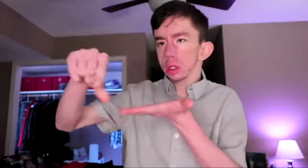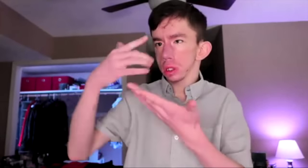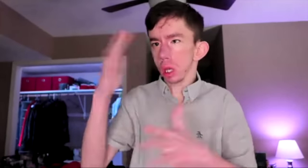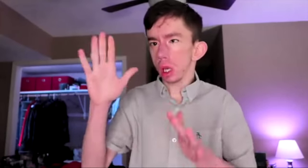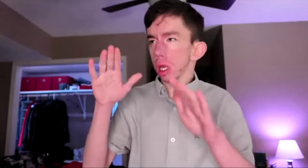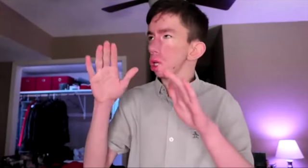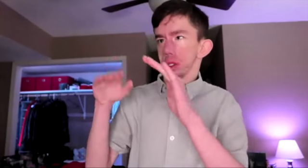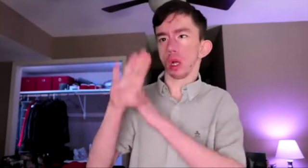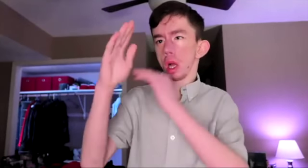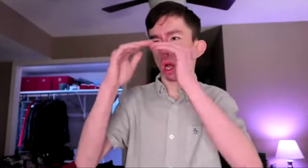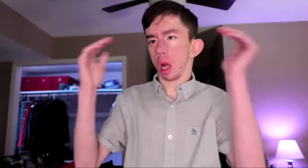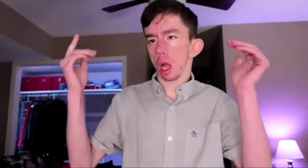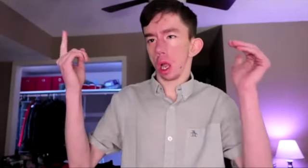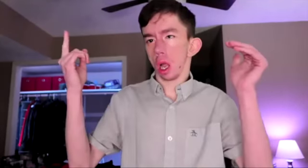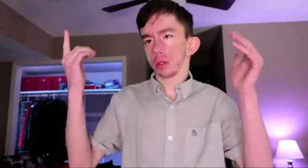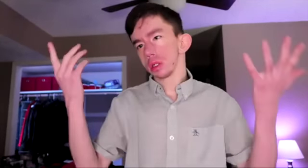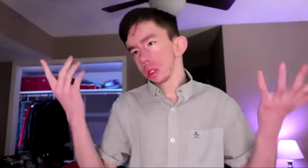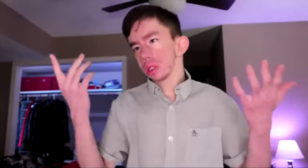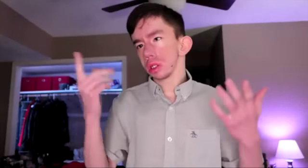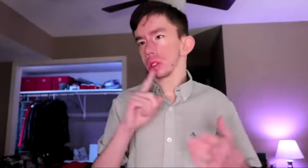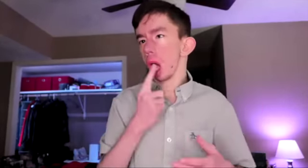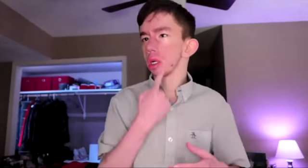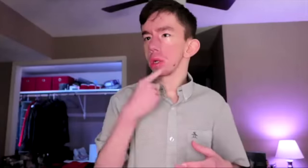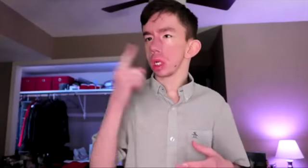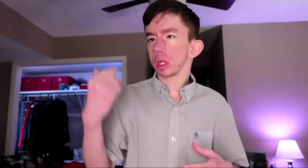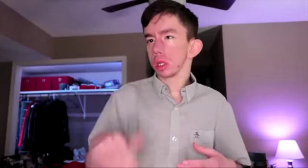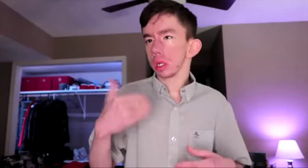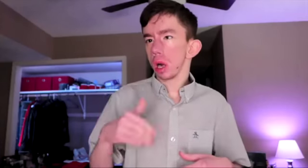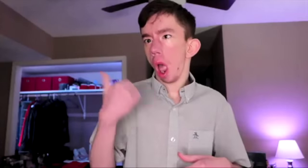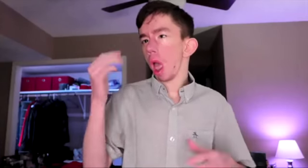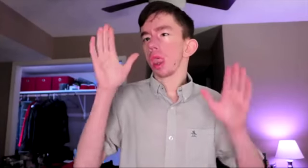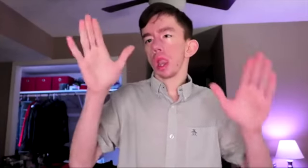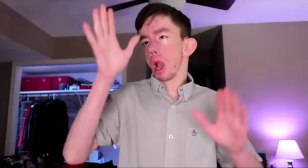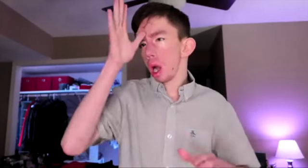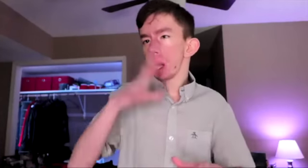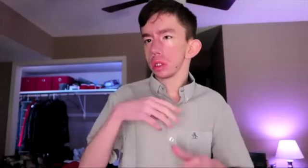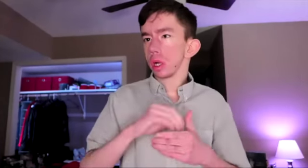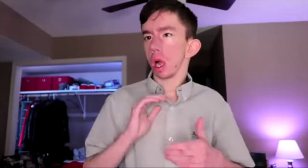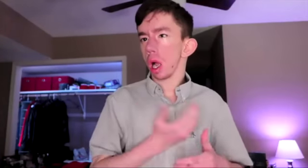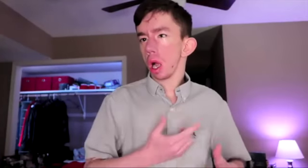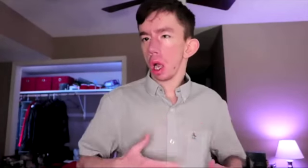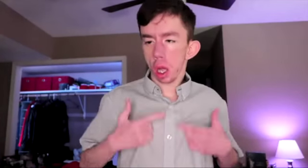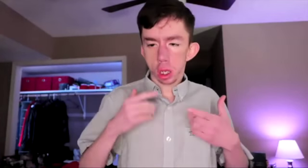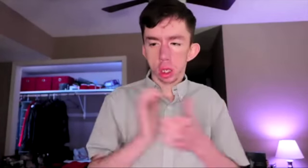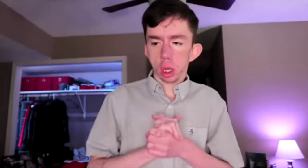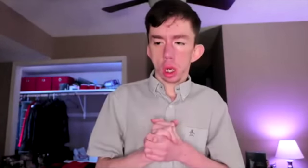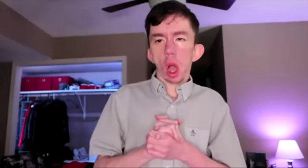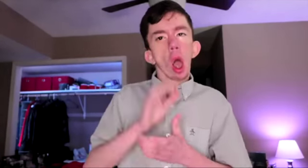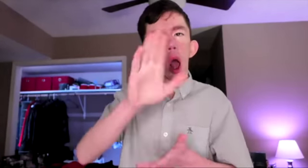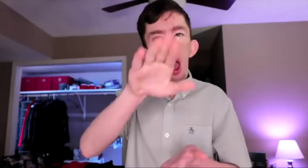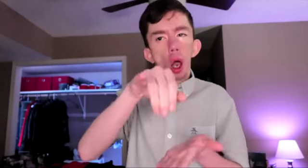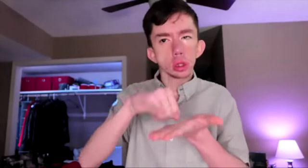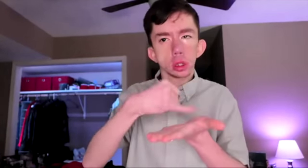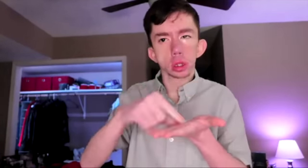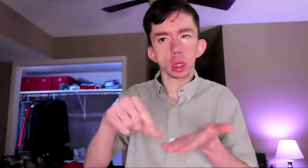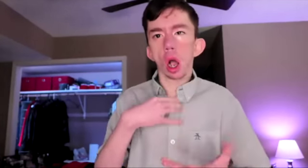Hello, everyone. Yeah, I'm really sad that we have lost Johnny Q. I know he's up in heaven looking at us. He's such a great guy